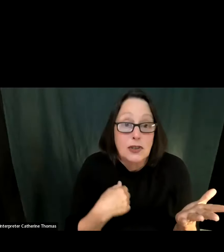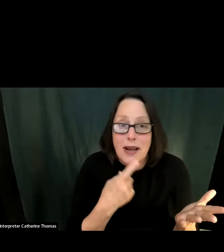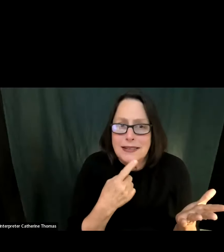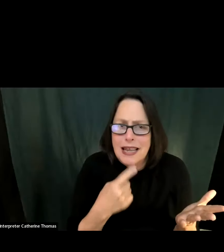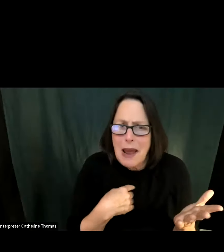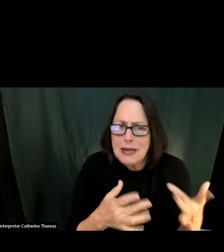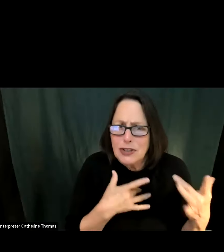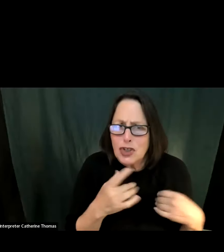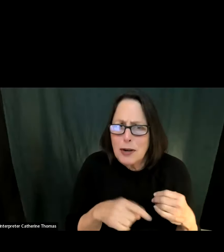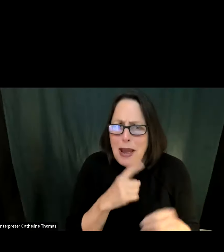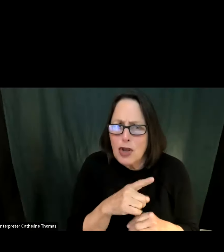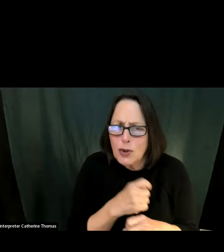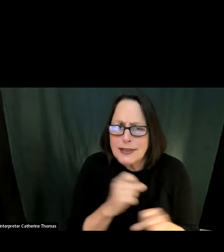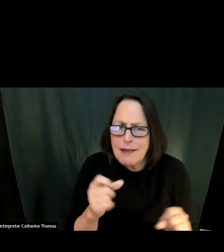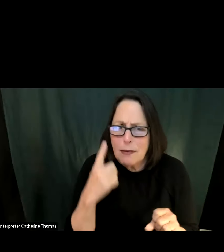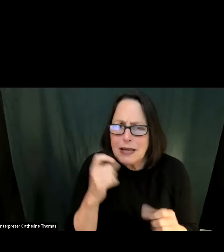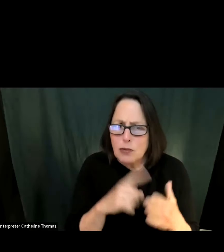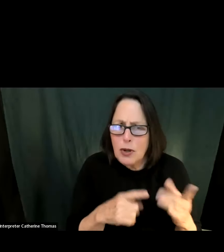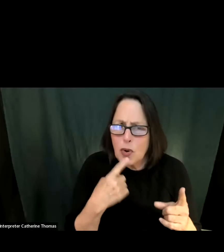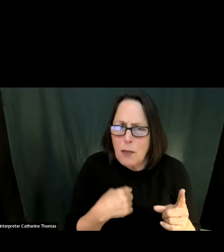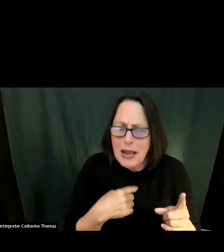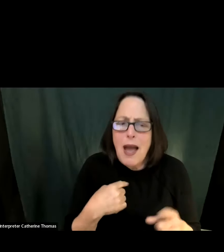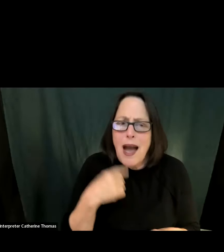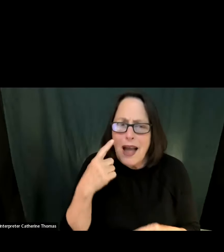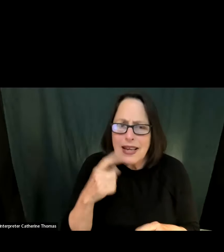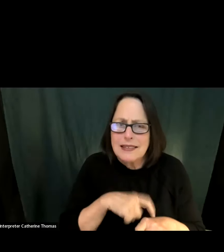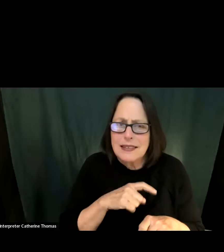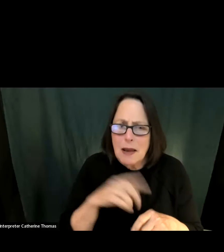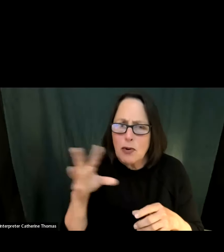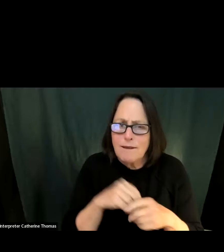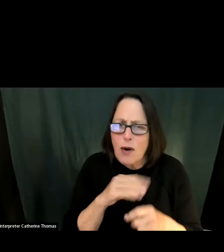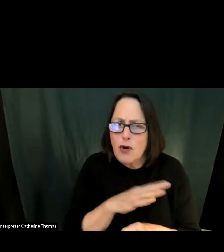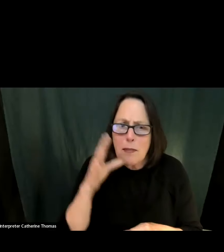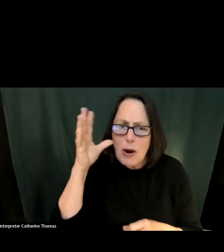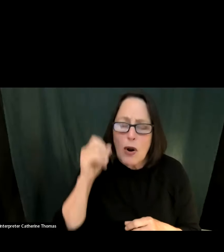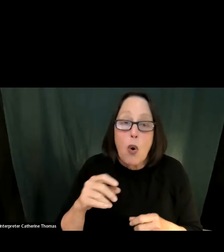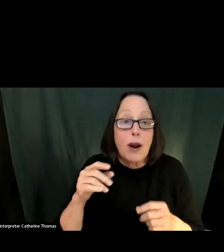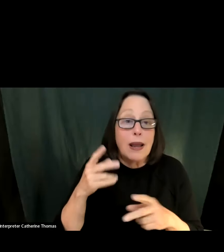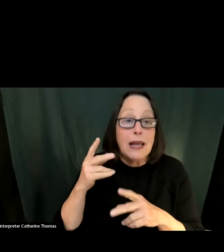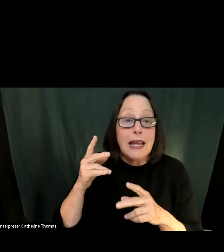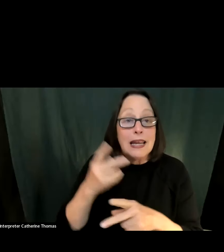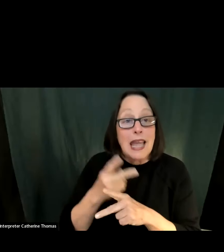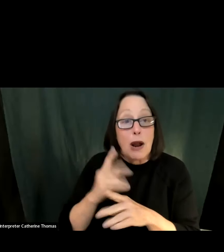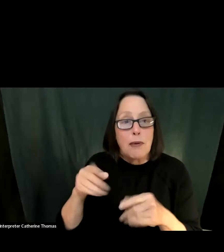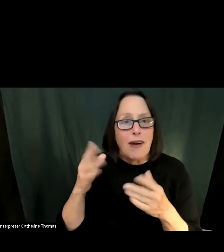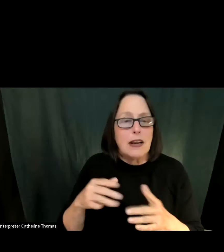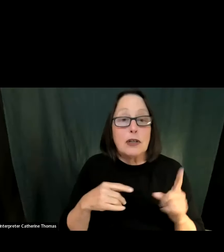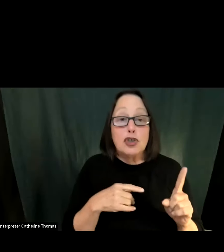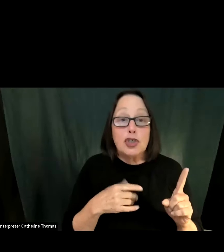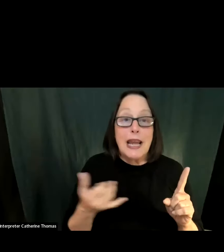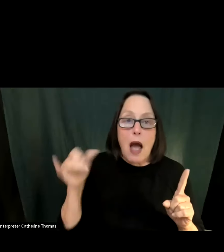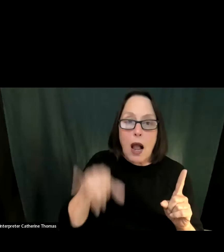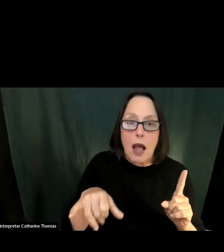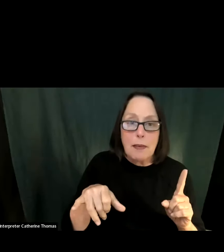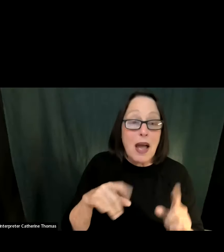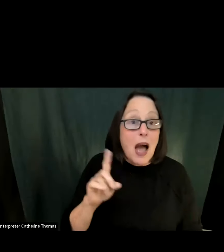about your safety based on what you've shared with me. I think it's time to involve a caregiver. And she hung up on me. And I only on a whim had asked